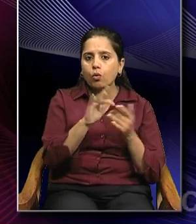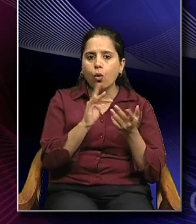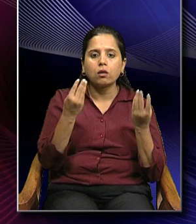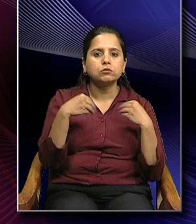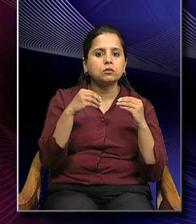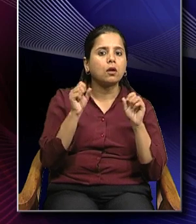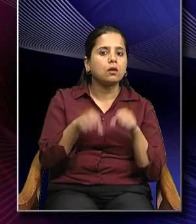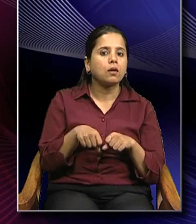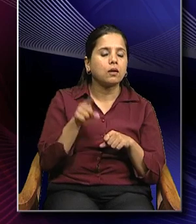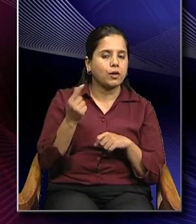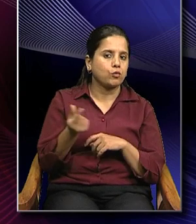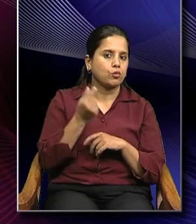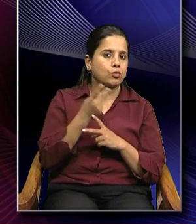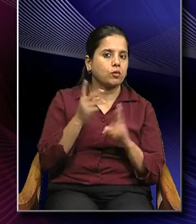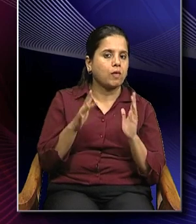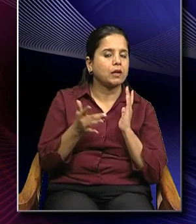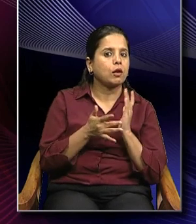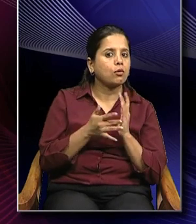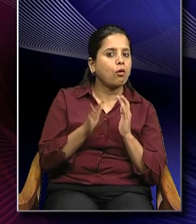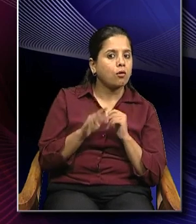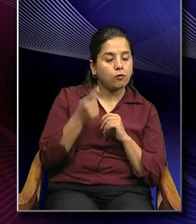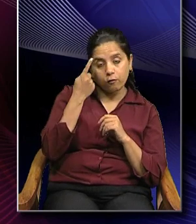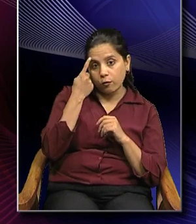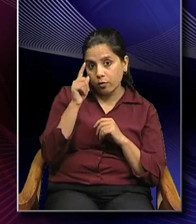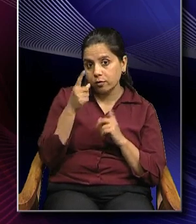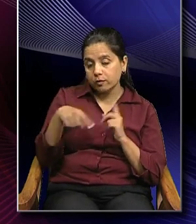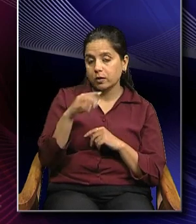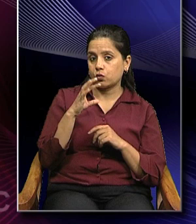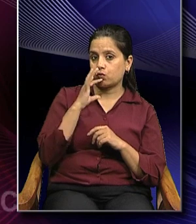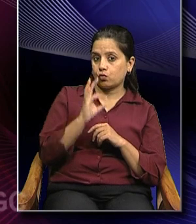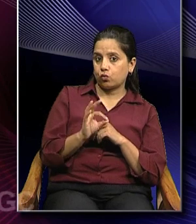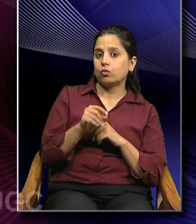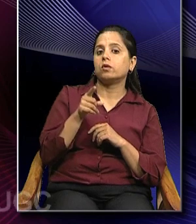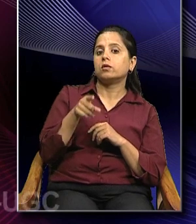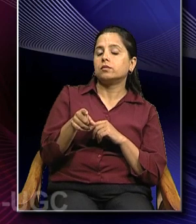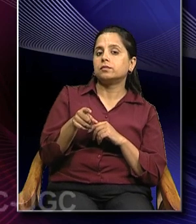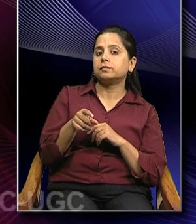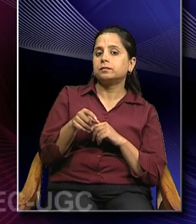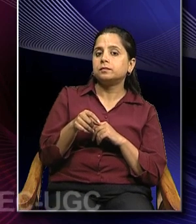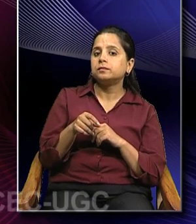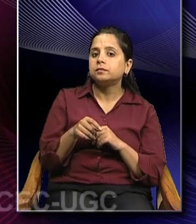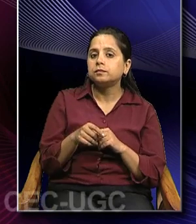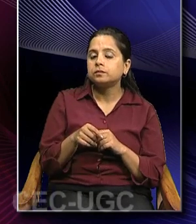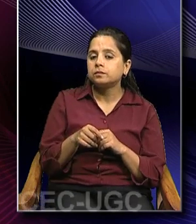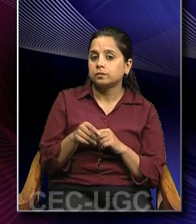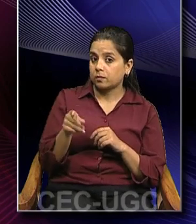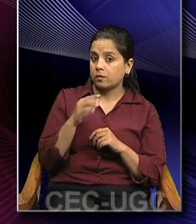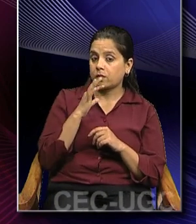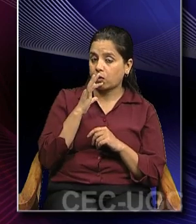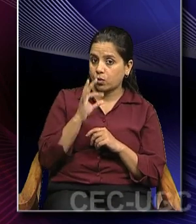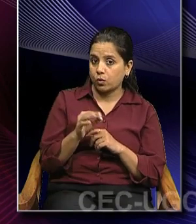sales. So they have been using technology to actually ease the to